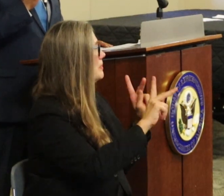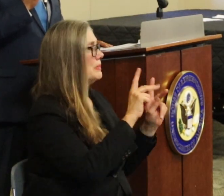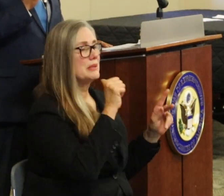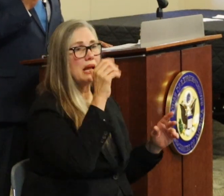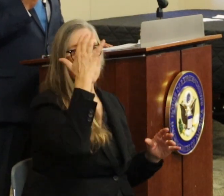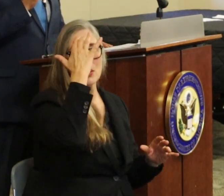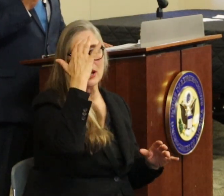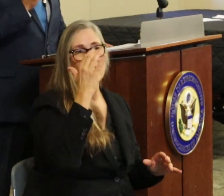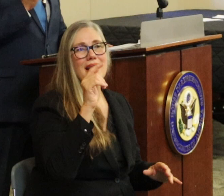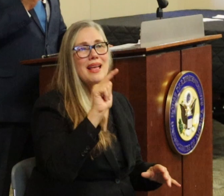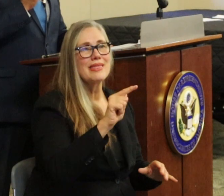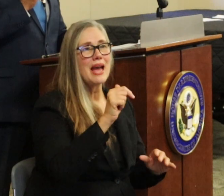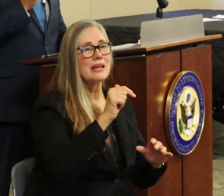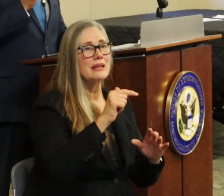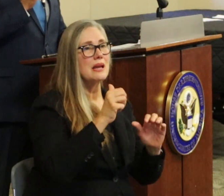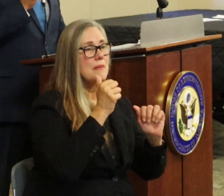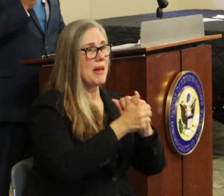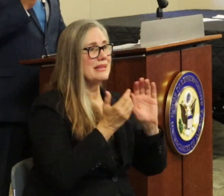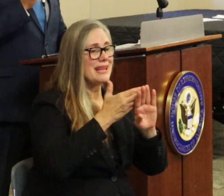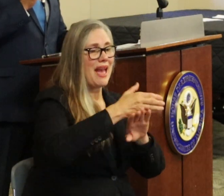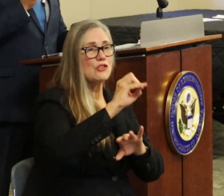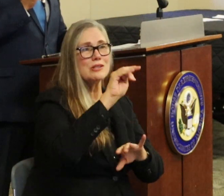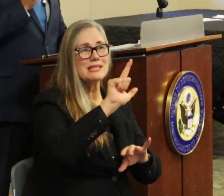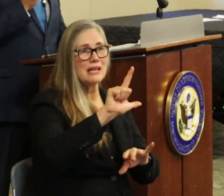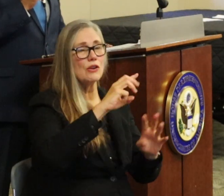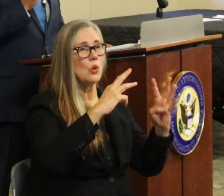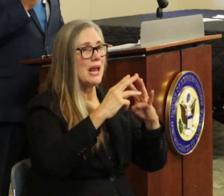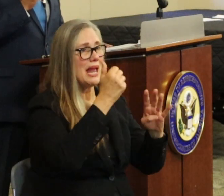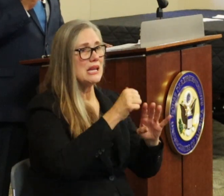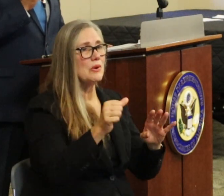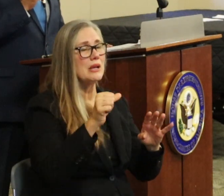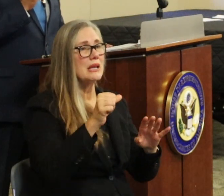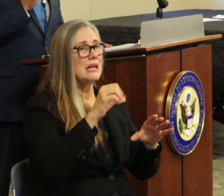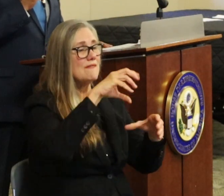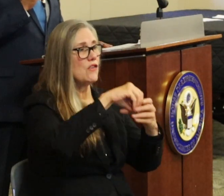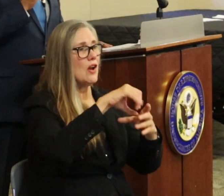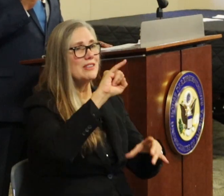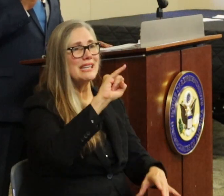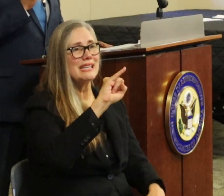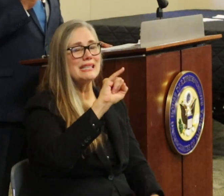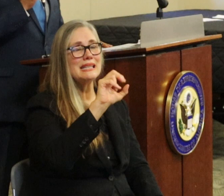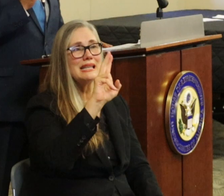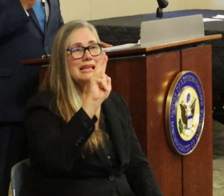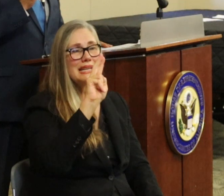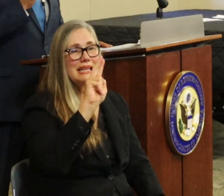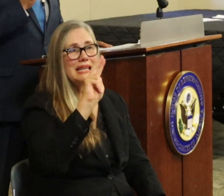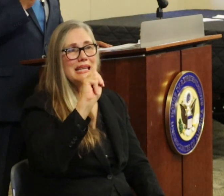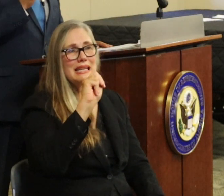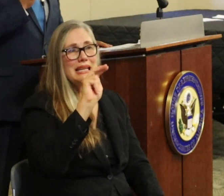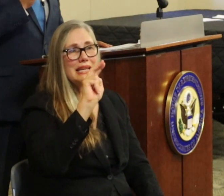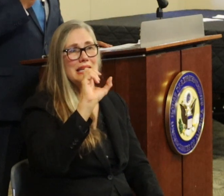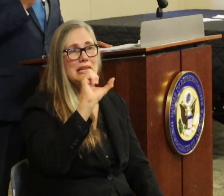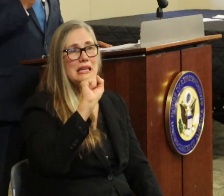aware of what that is, that was passed after the Civil War. Anybody who is involved in insurrection or insurgent against the United States